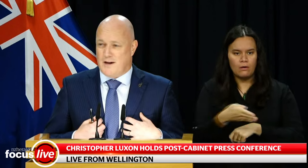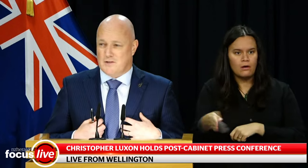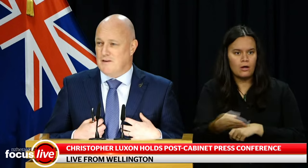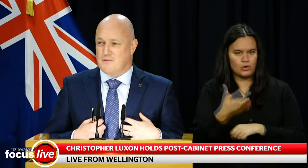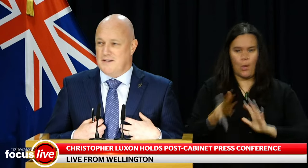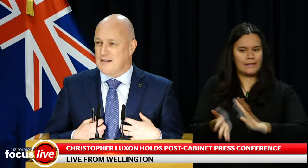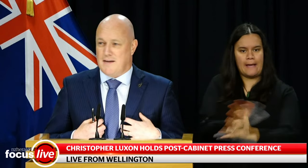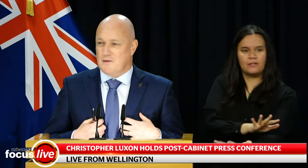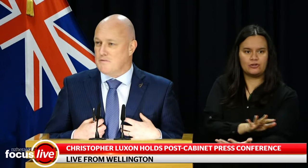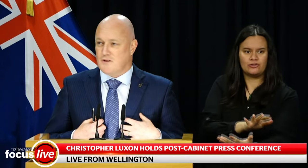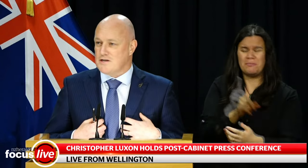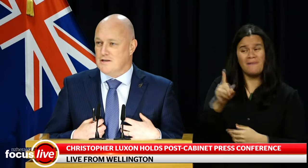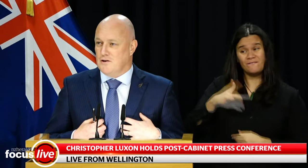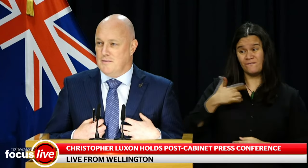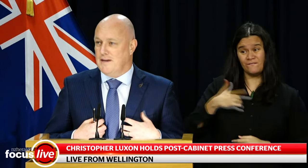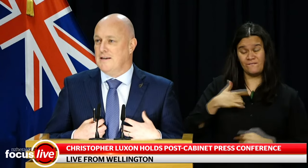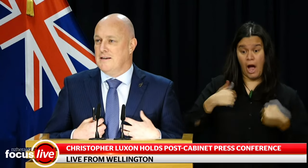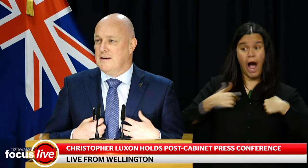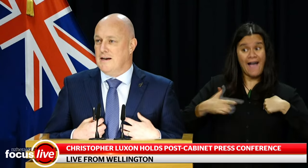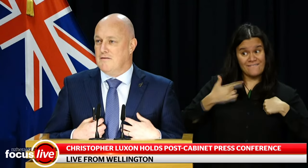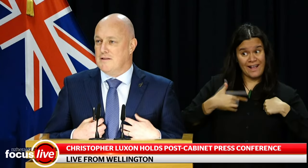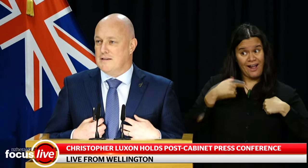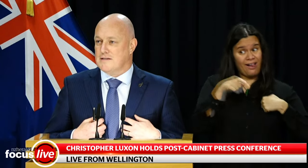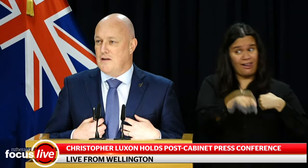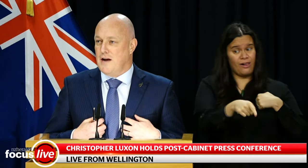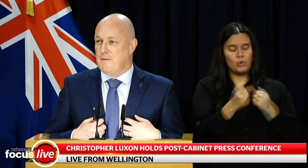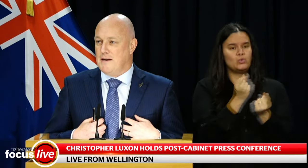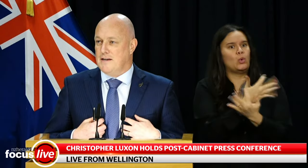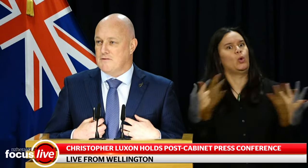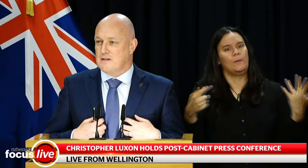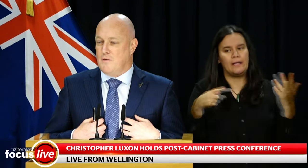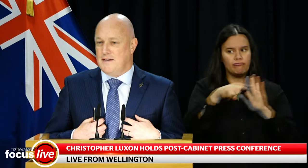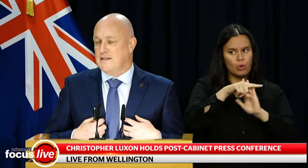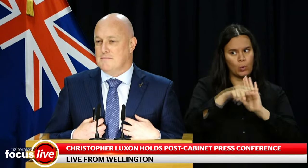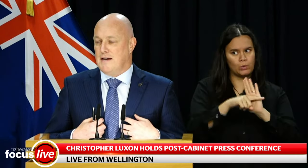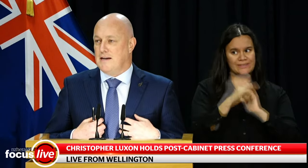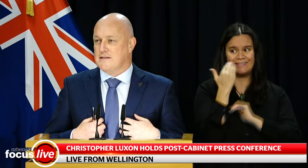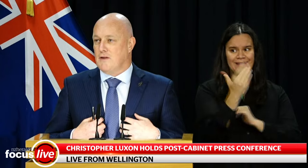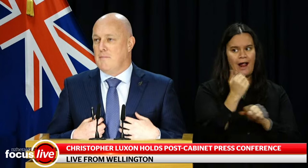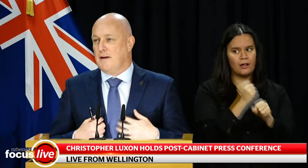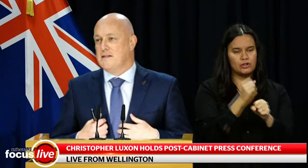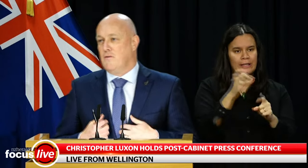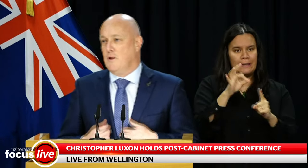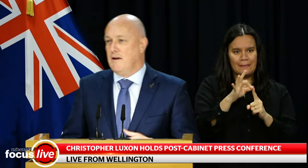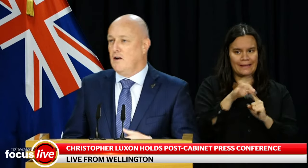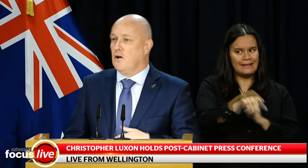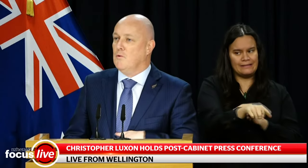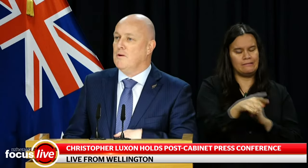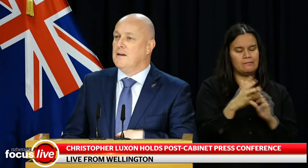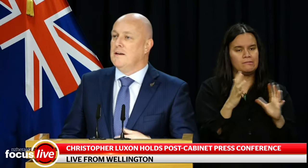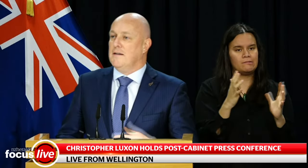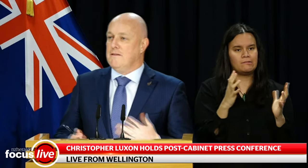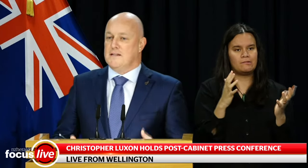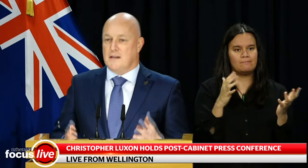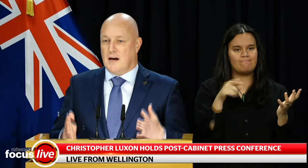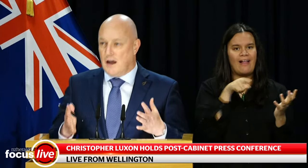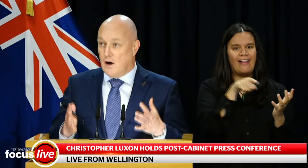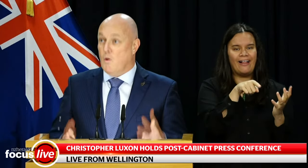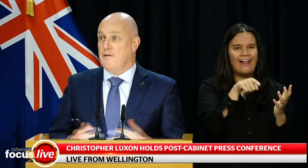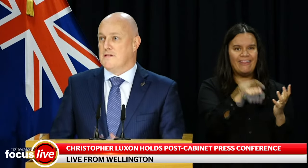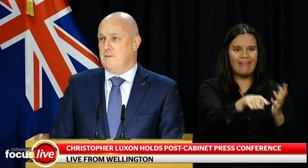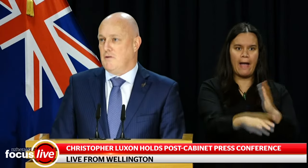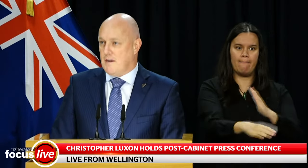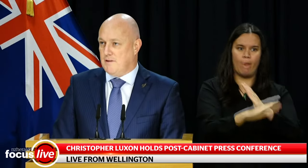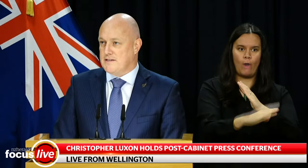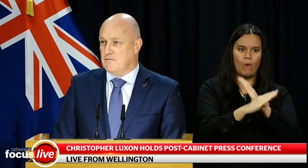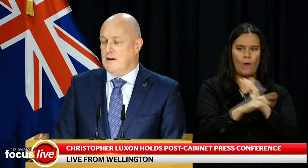is way too much red tape, obstruction economy, everything slowed up, and as a result that doesn't make us a great place if you want to run a global event, and